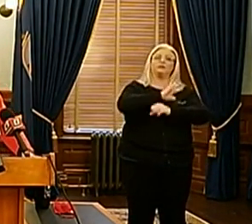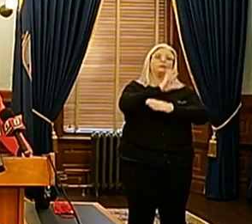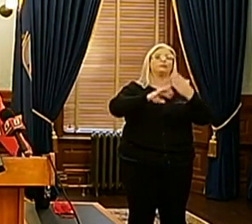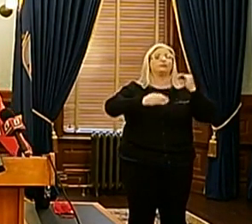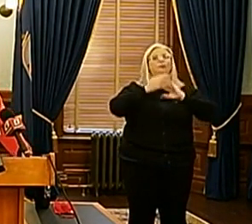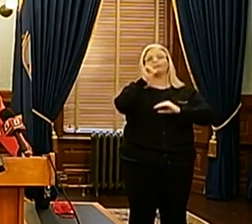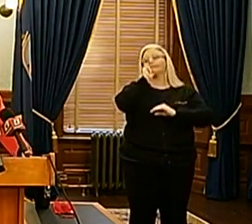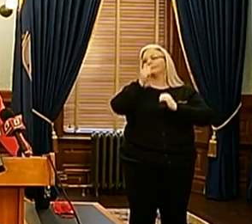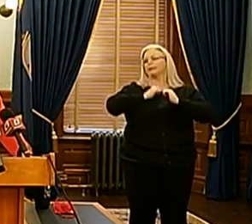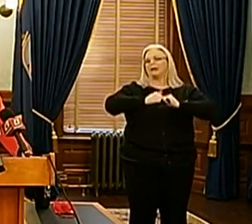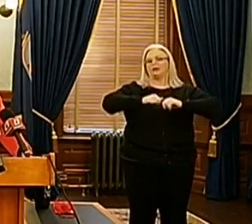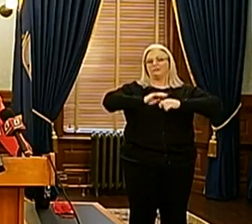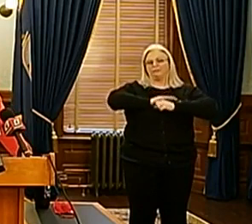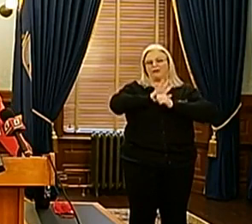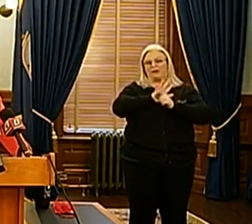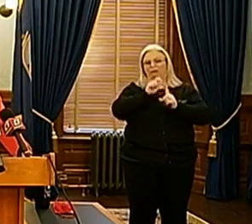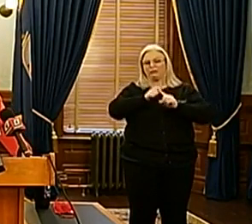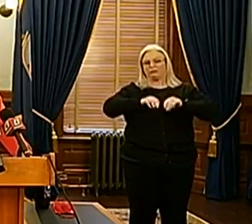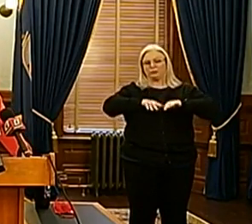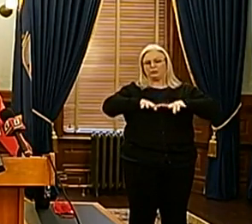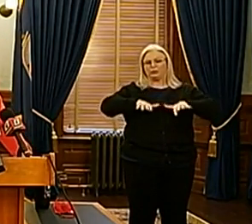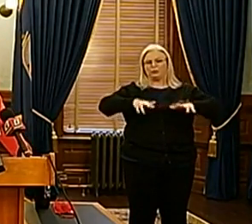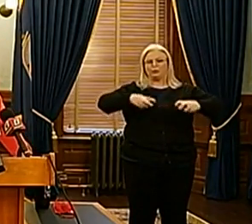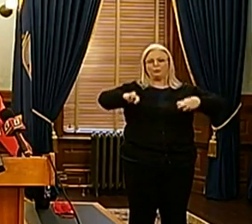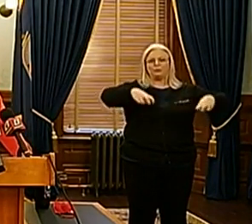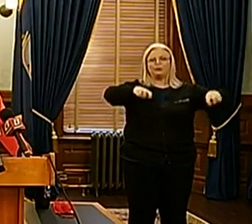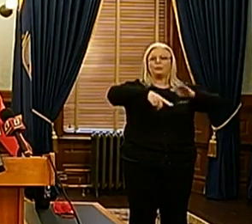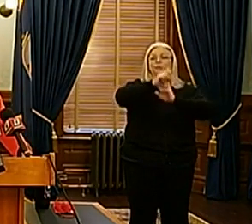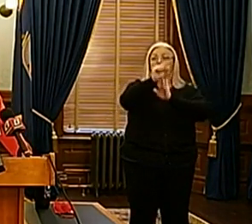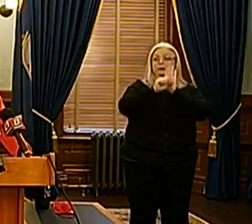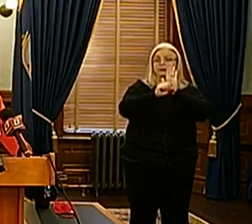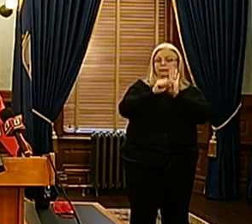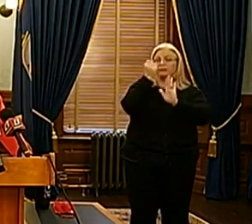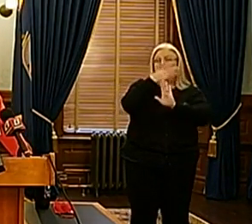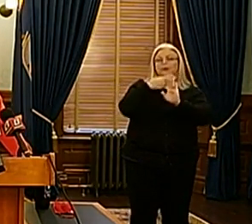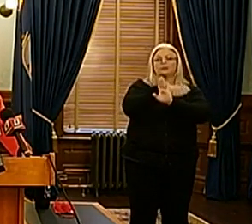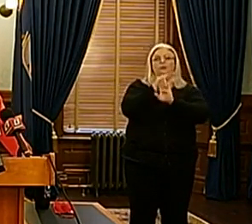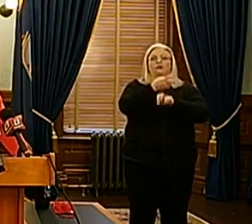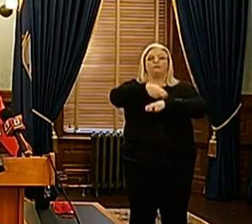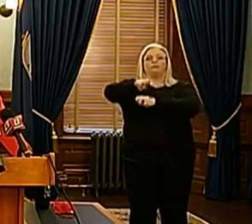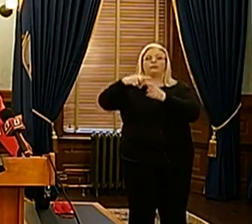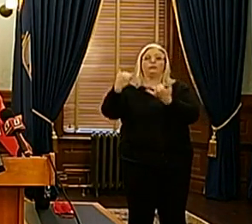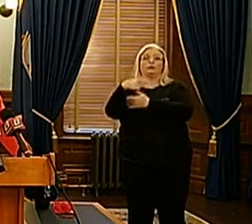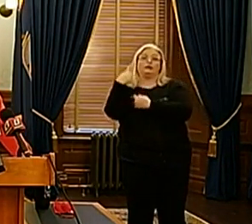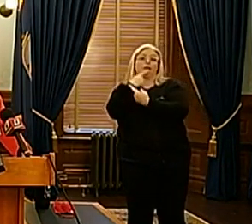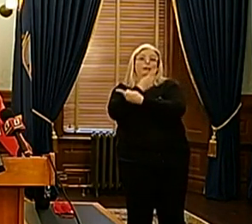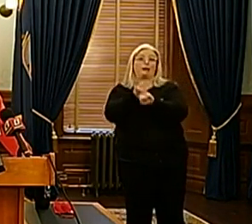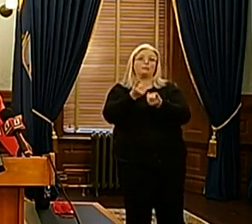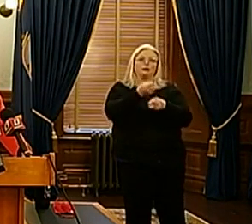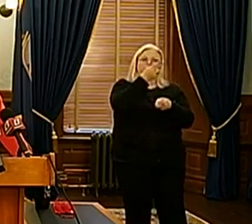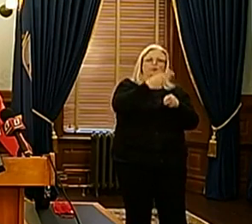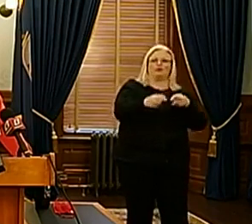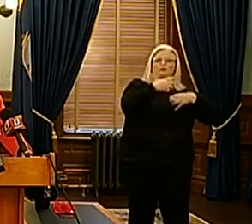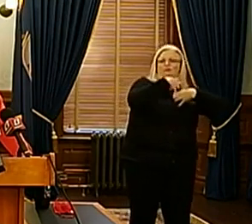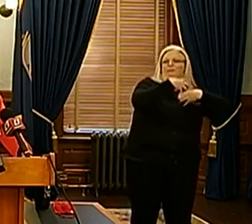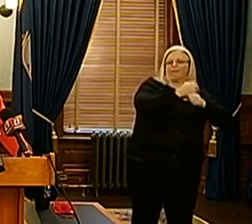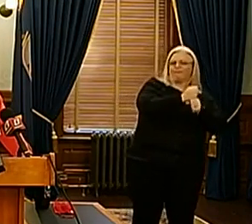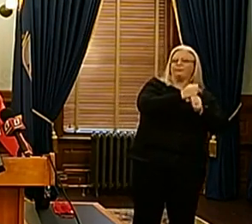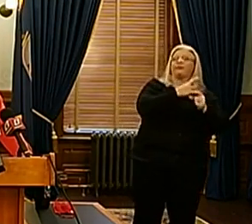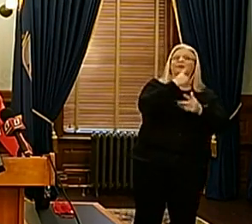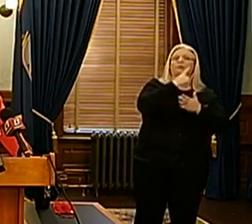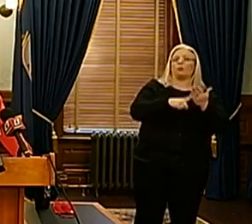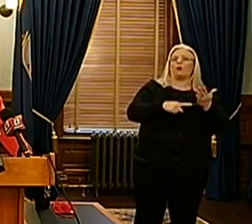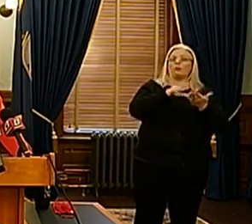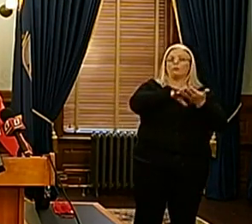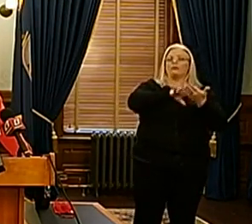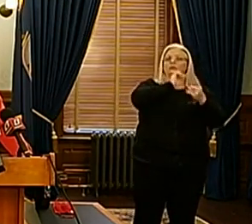of how the virus is moving through our state. So before I move into today's announcement, I want to give a brief recap on what we